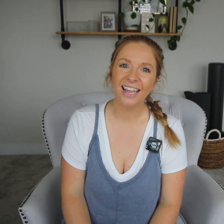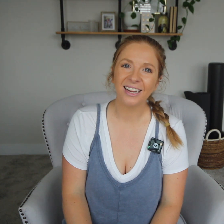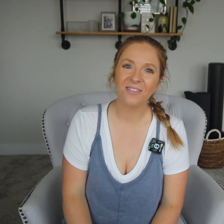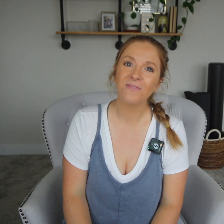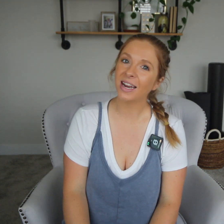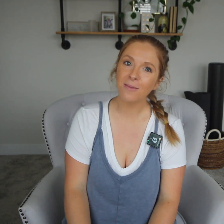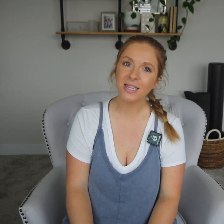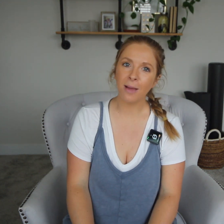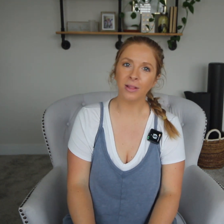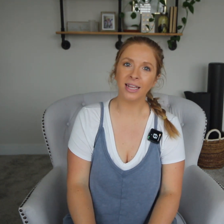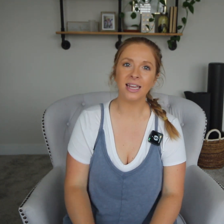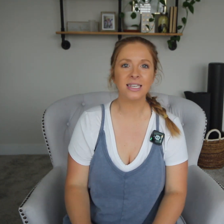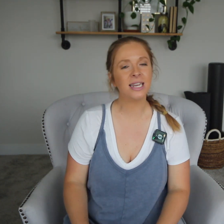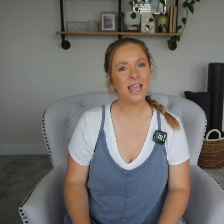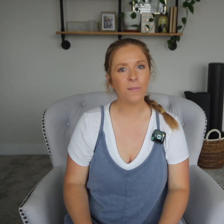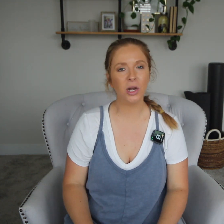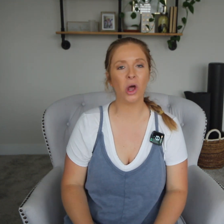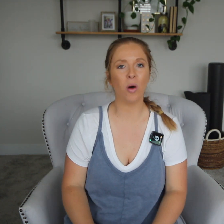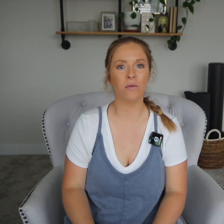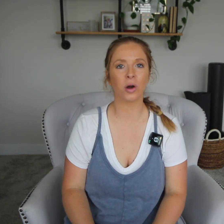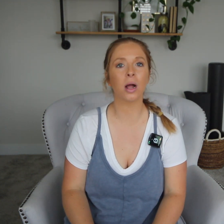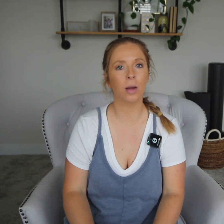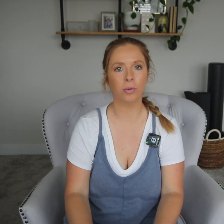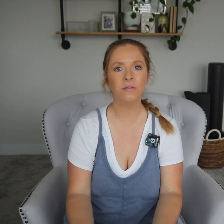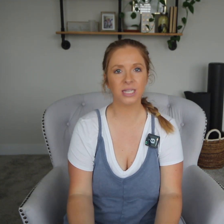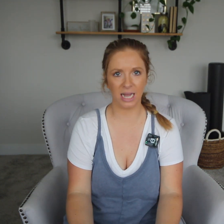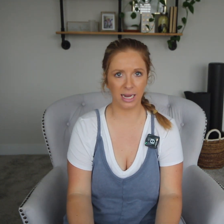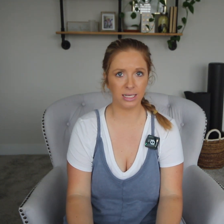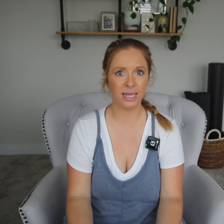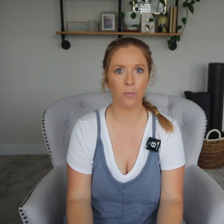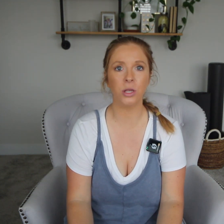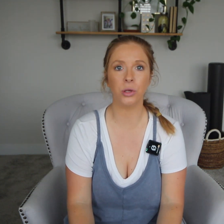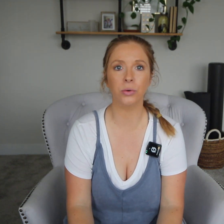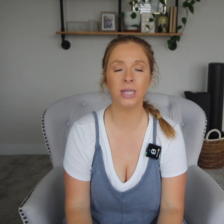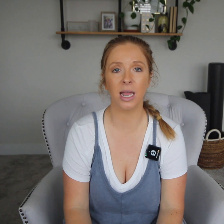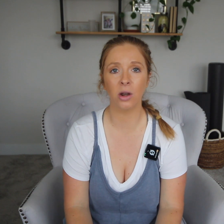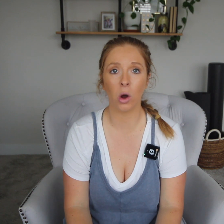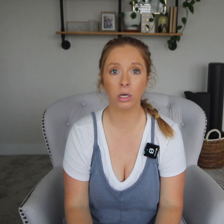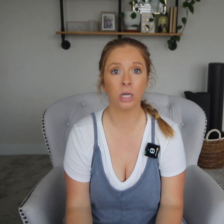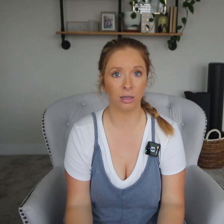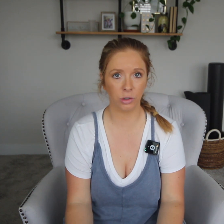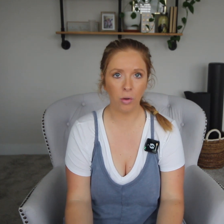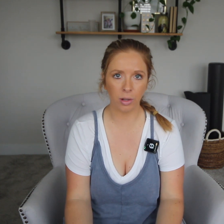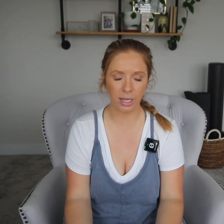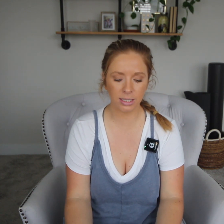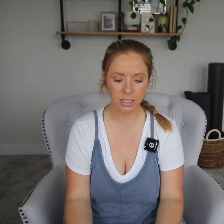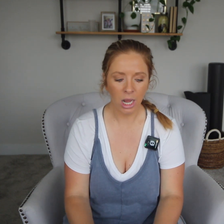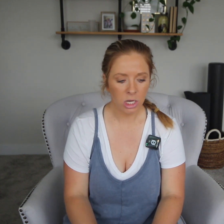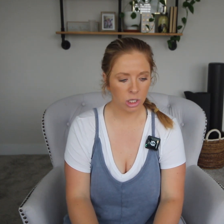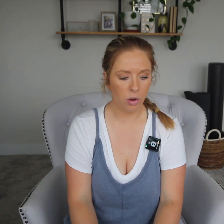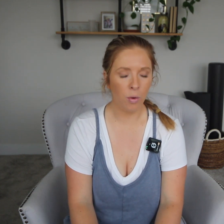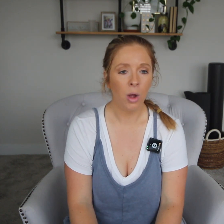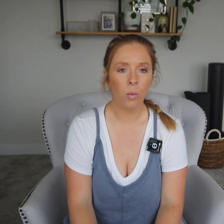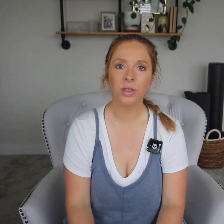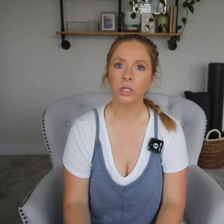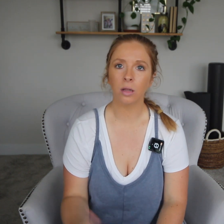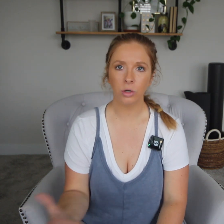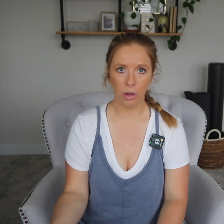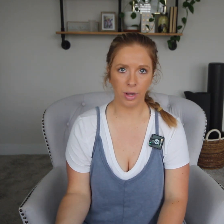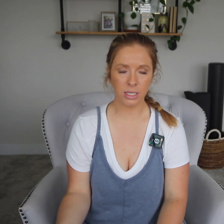Hi there, my name is Emily, and today I'm going to go over a couple of signs that we use in our toddler yoga class. So with toddler yoga,